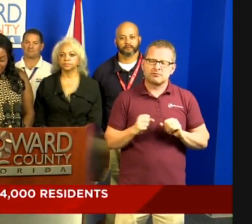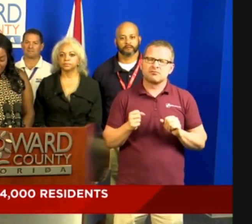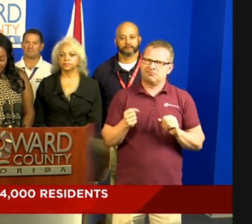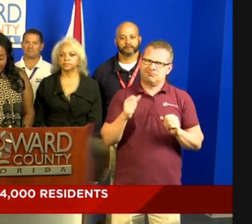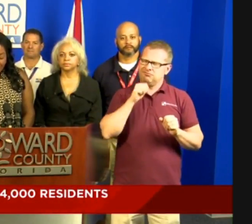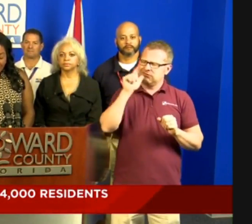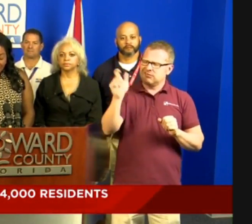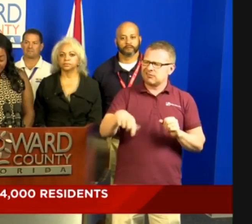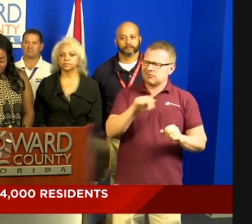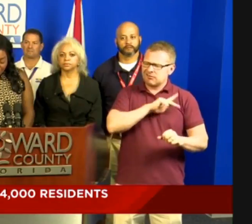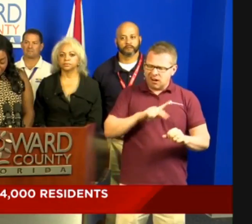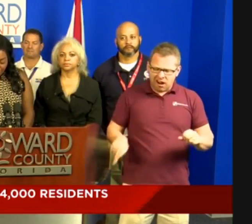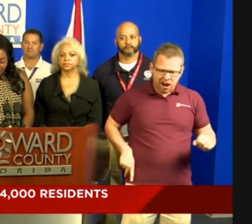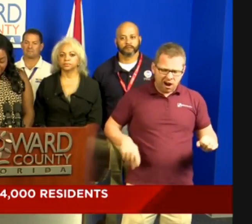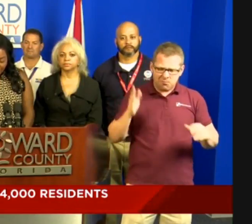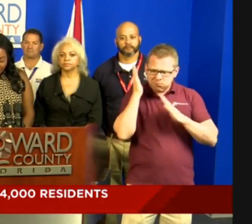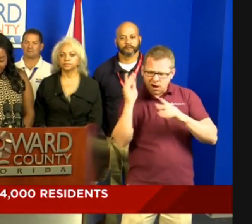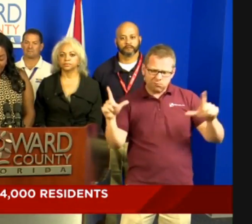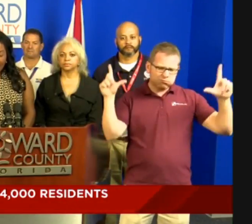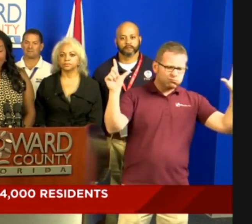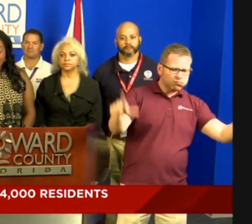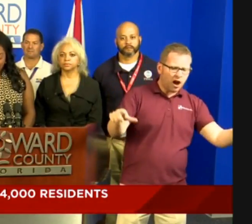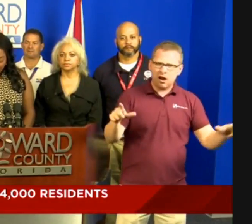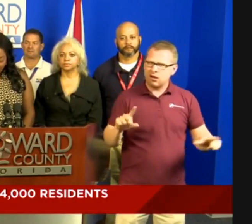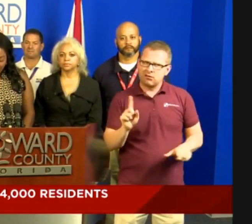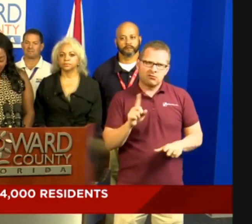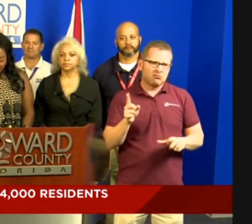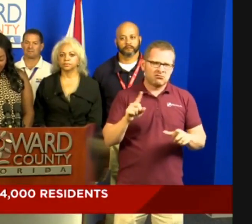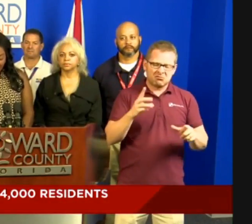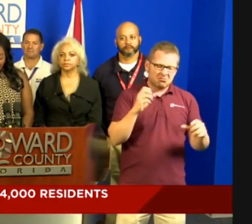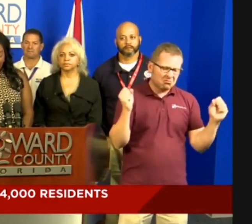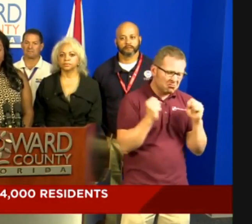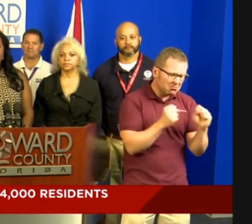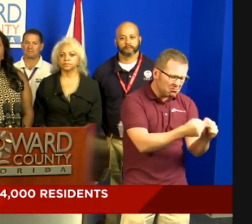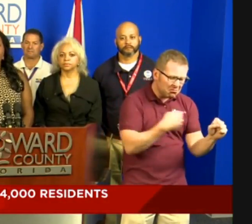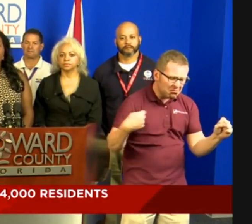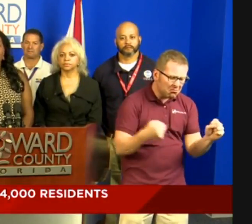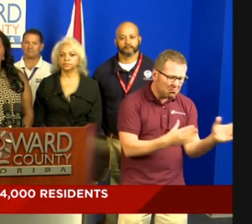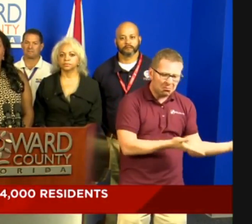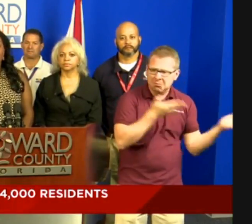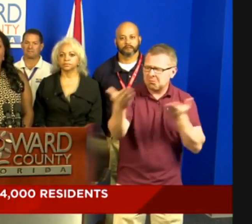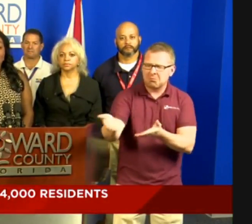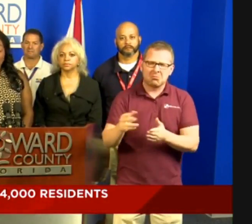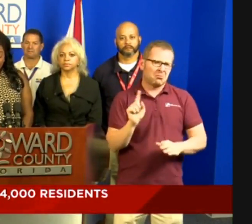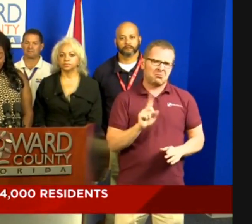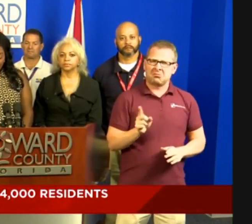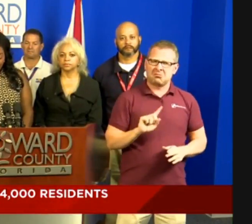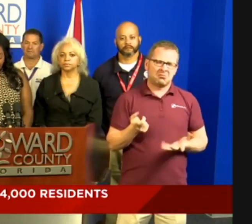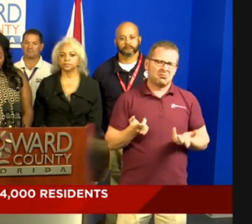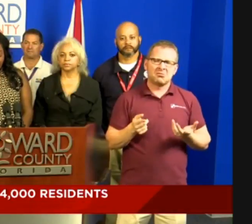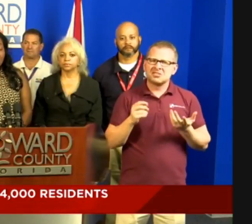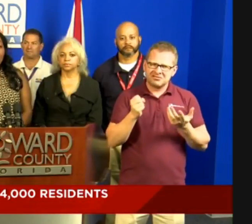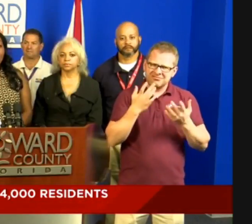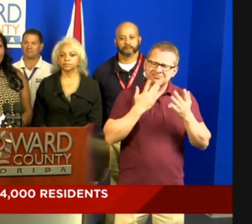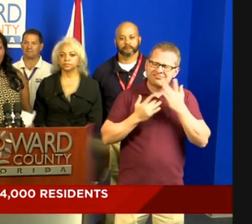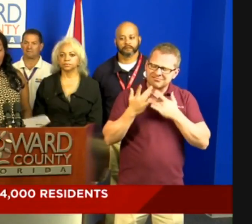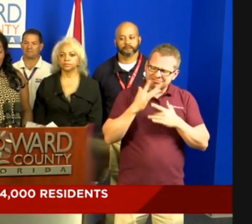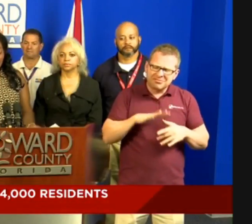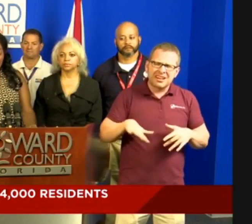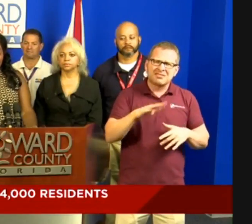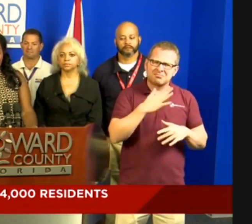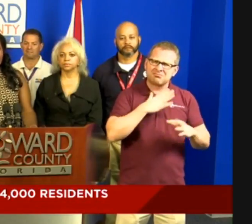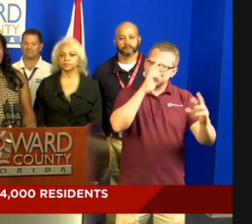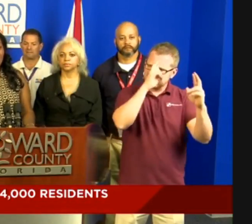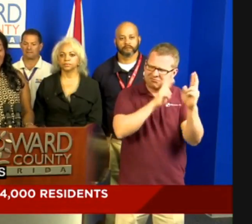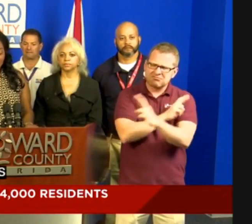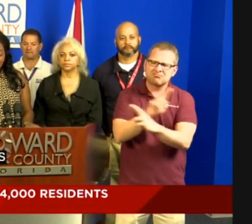mini refrigerators, and the shelters just do not have room for these types of items. Thank you for your cooperation in